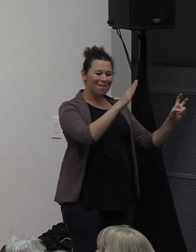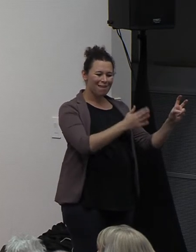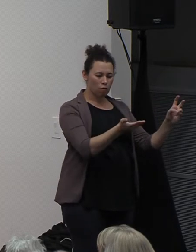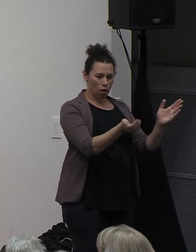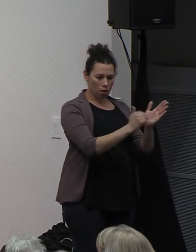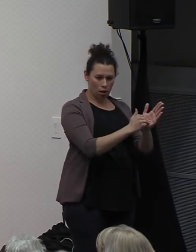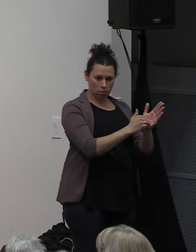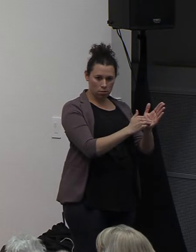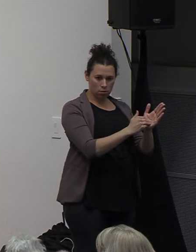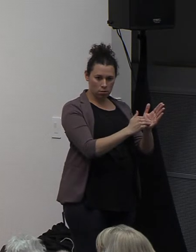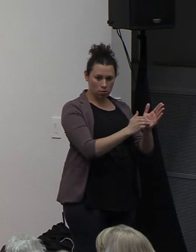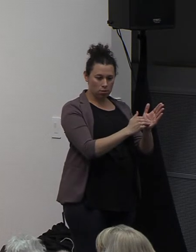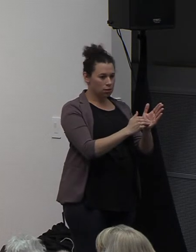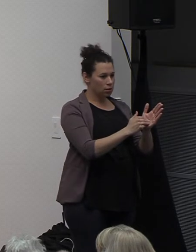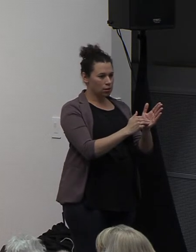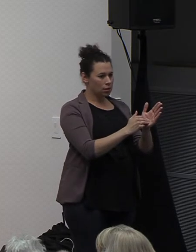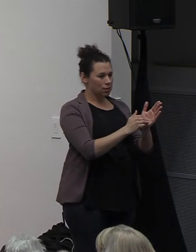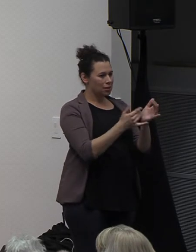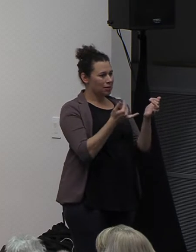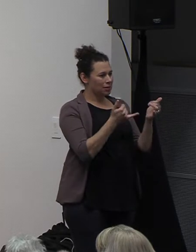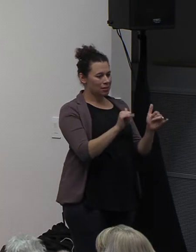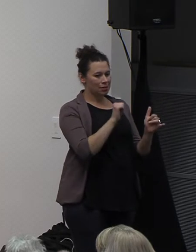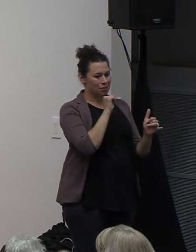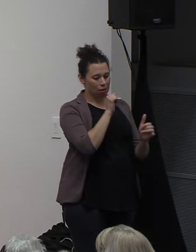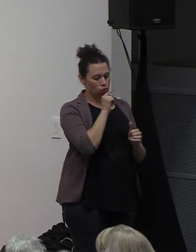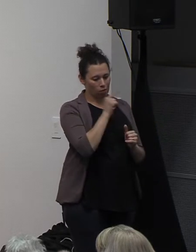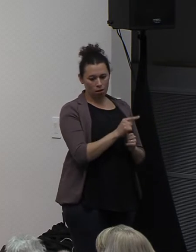has sadly not yet become a reality.